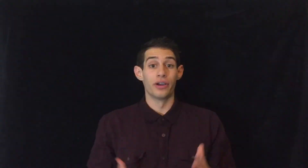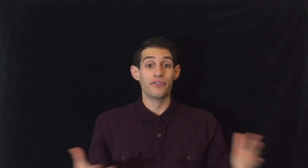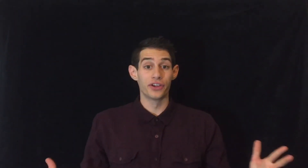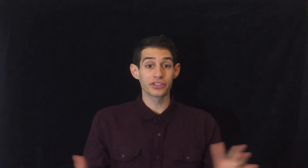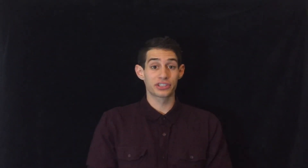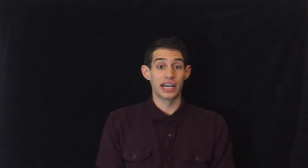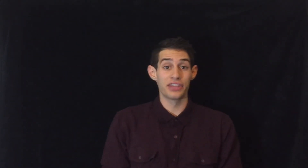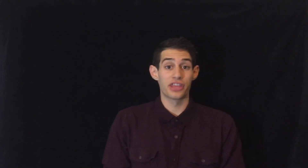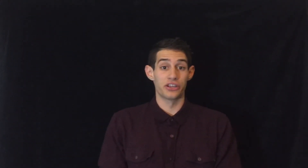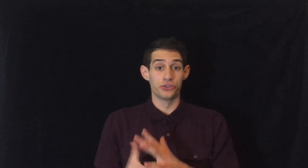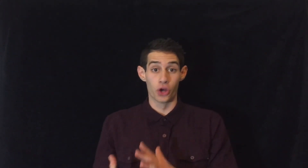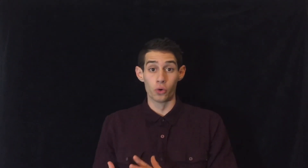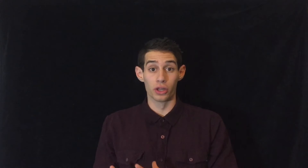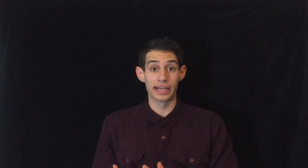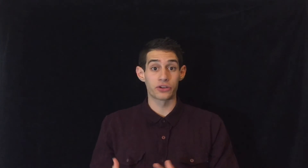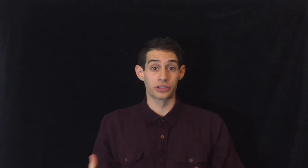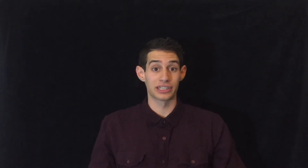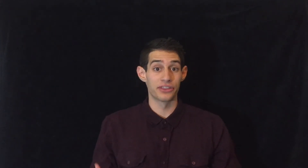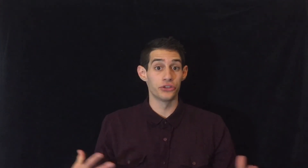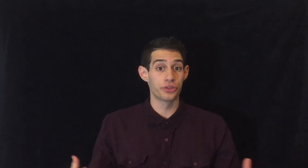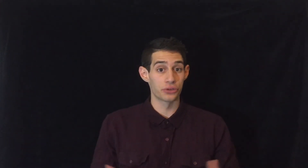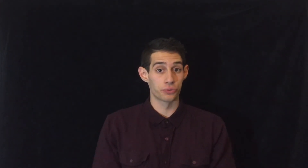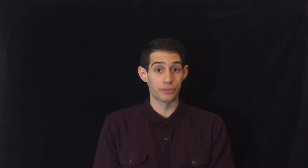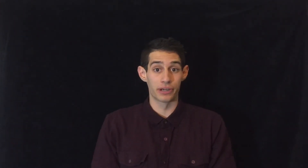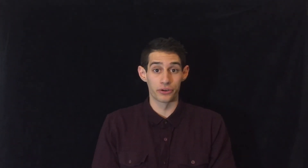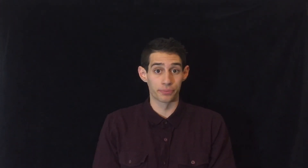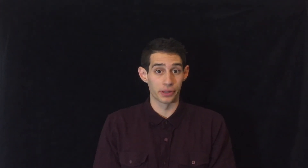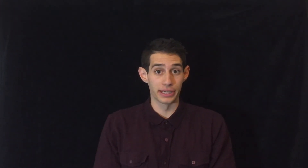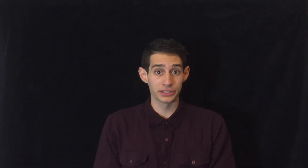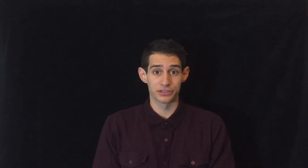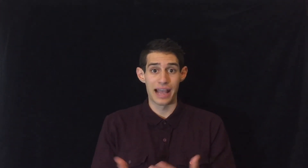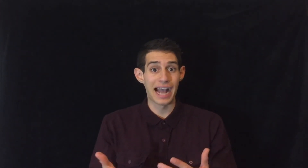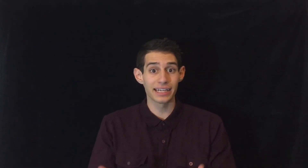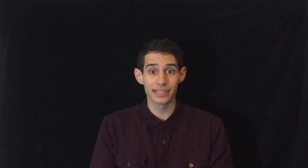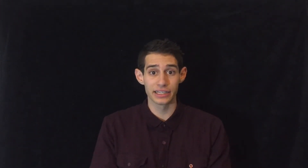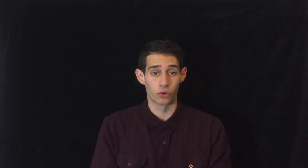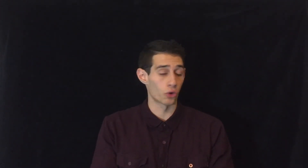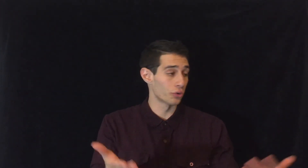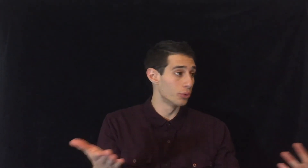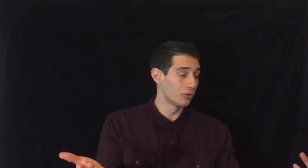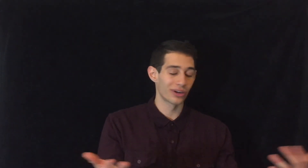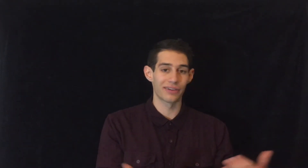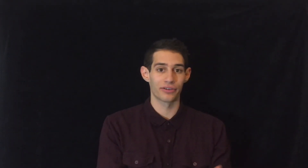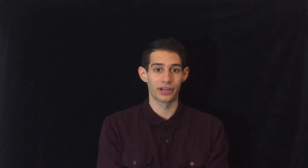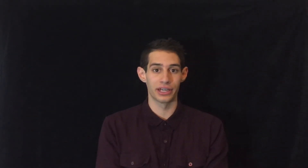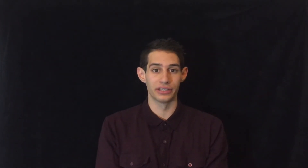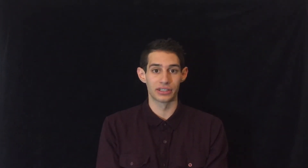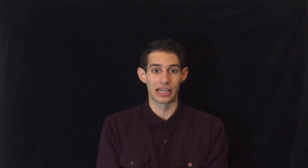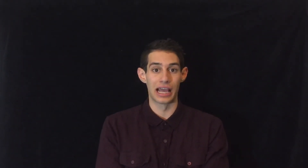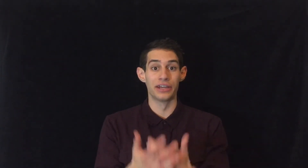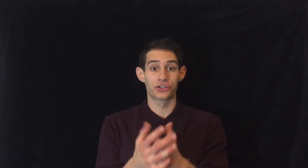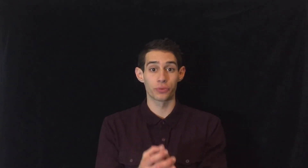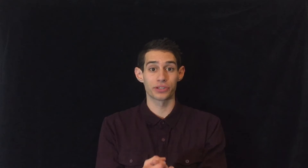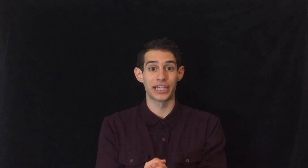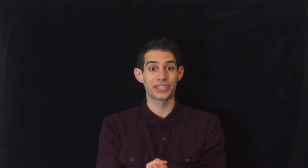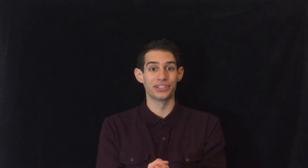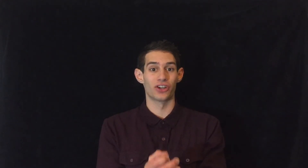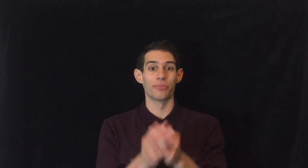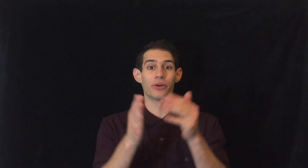If there's a sign that you don't like or a sign that you think would be better in place, add it in or remove whatever it is. An interpretation is all about